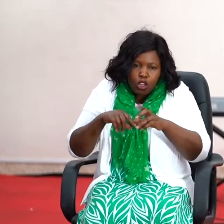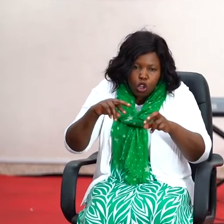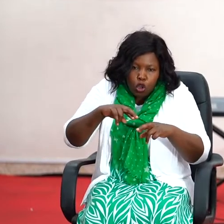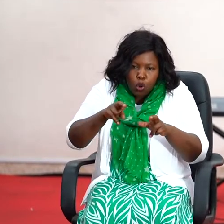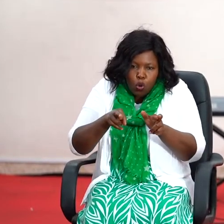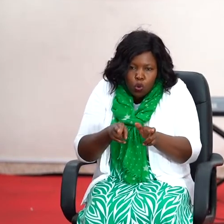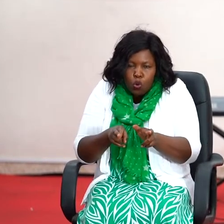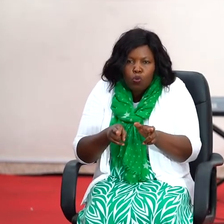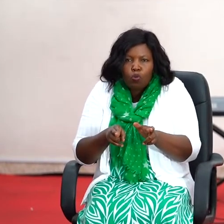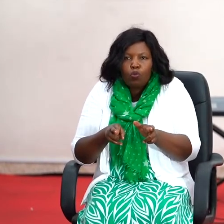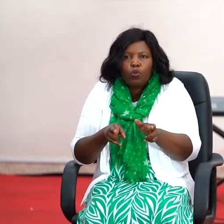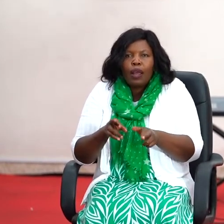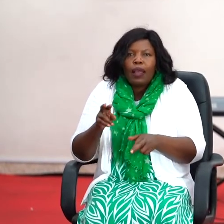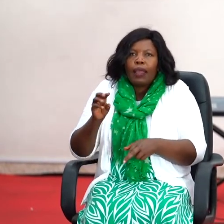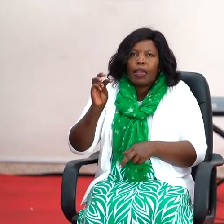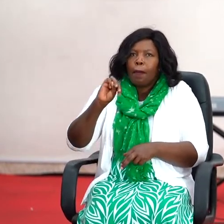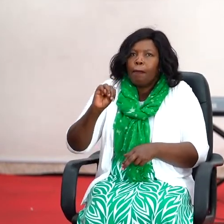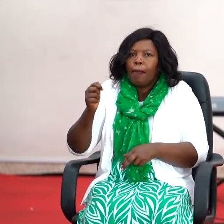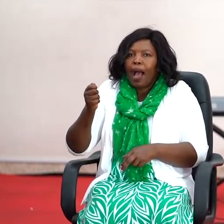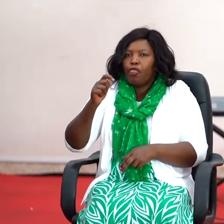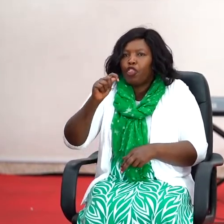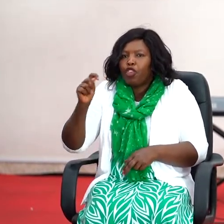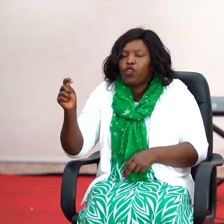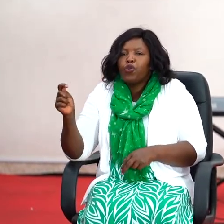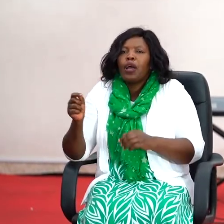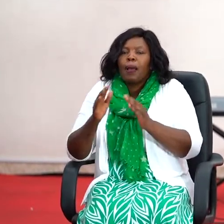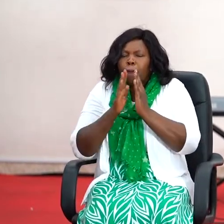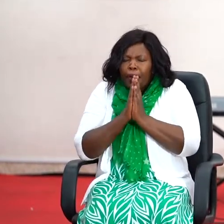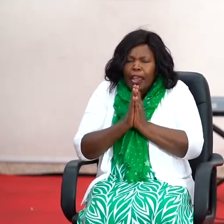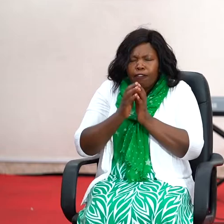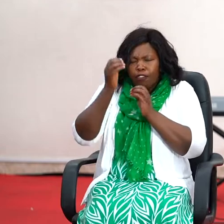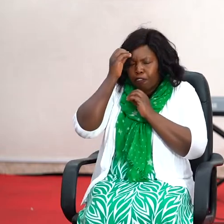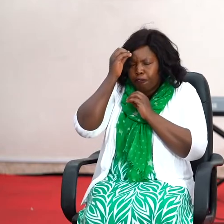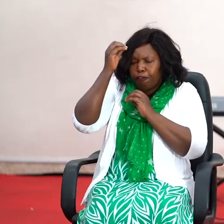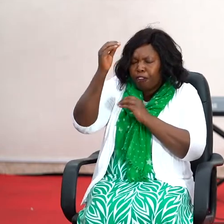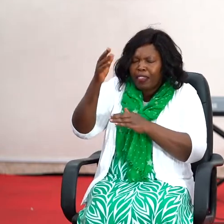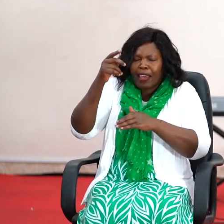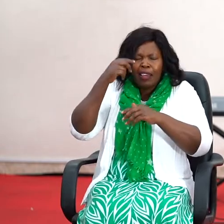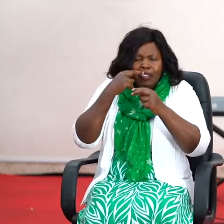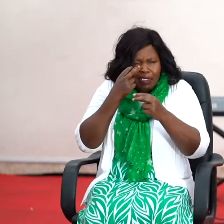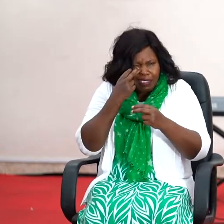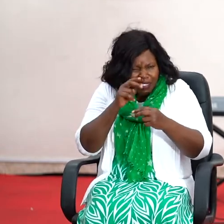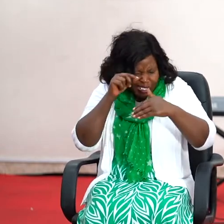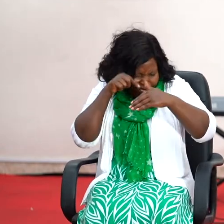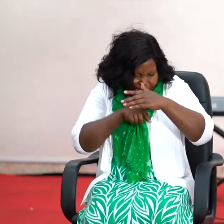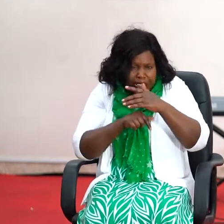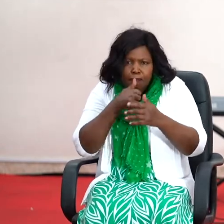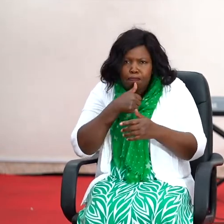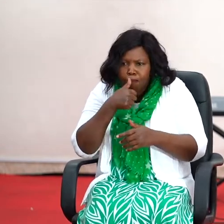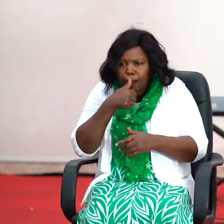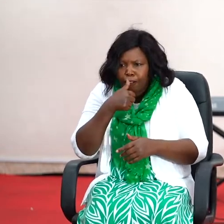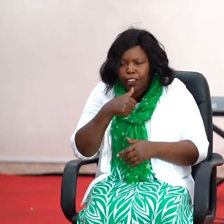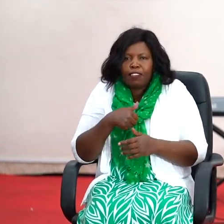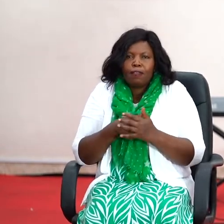Matthew chapter 6. Enter into your chamber and pray to your Father who sees in the secret. And so it is a